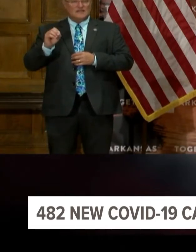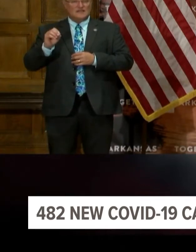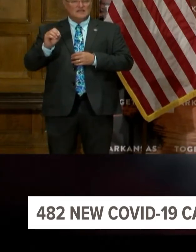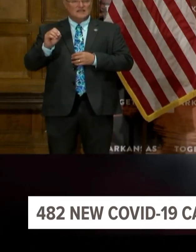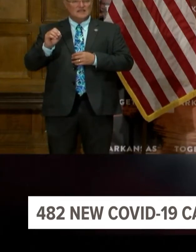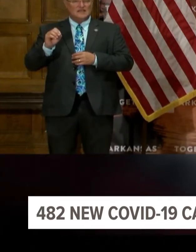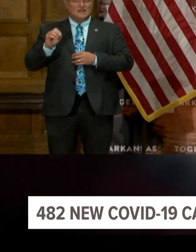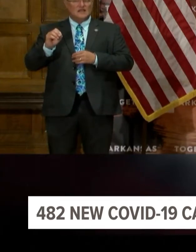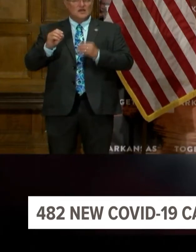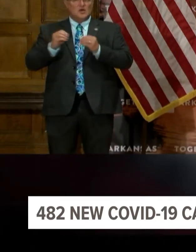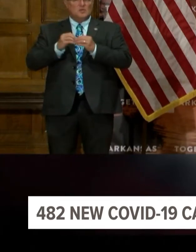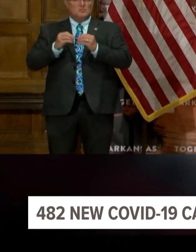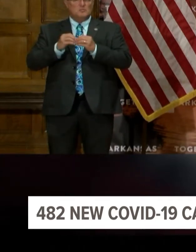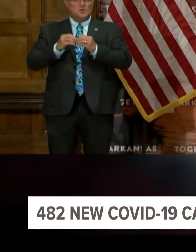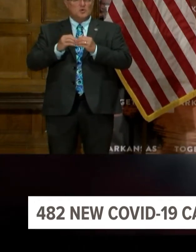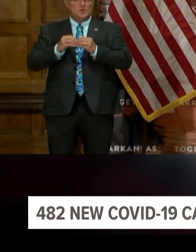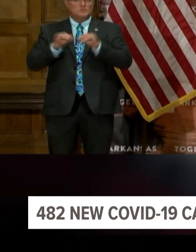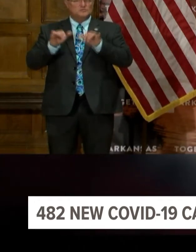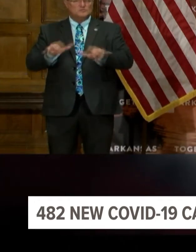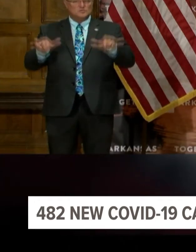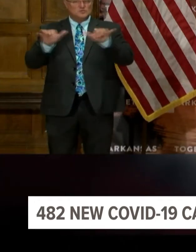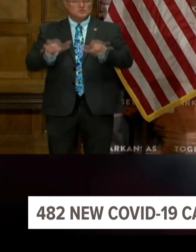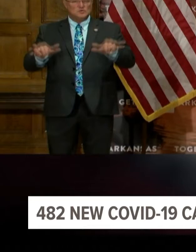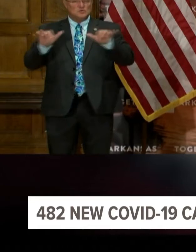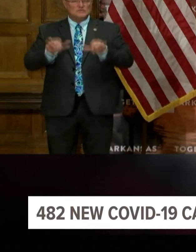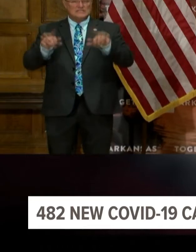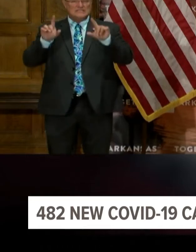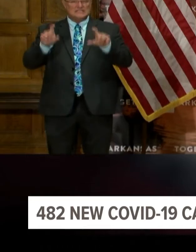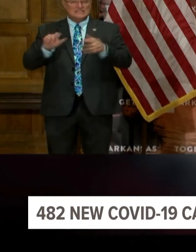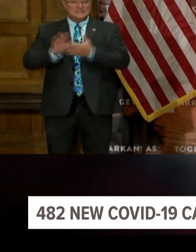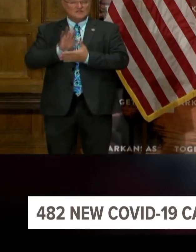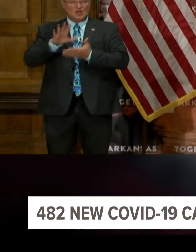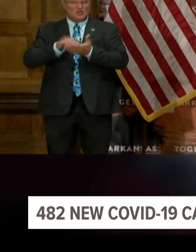doing more like routine testing of college students.